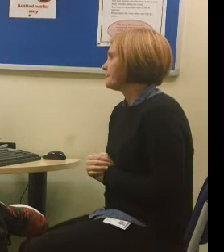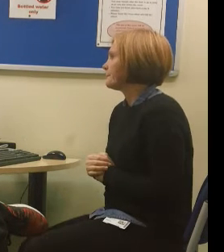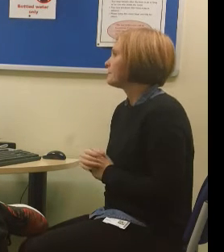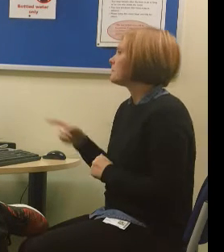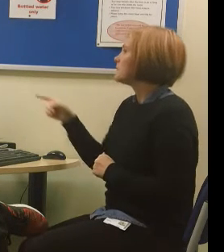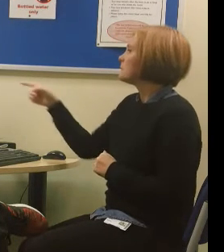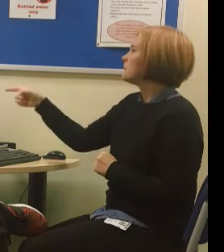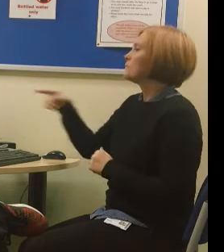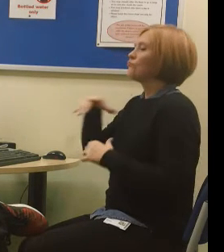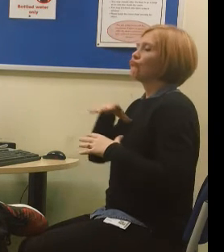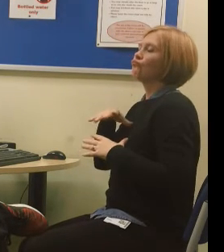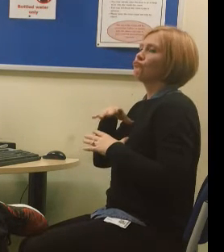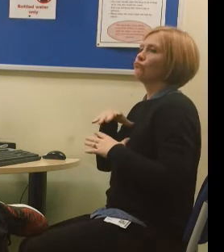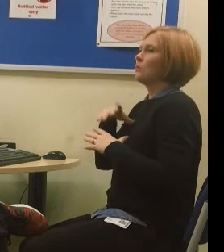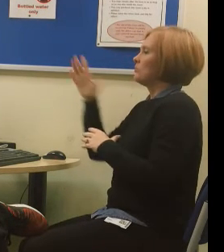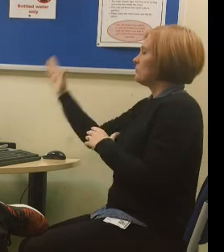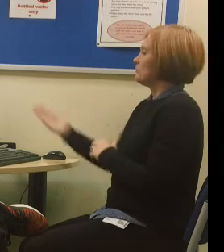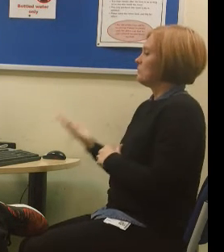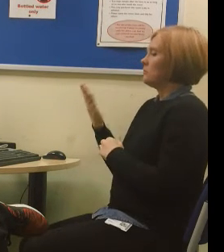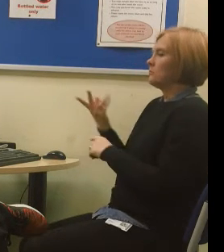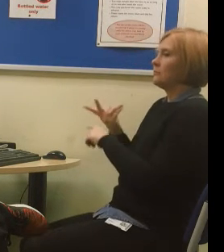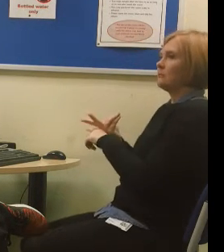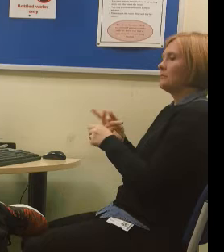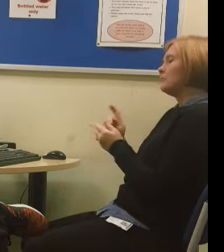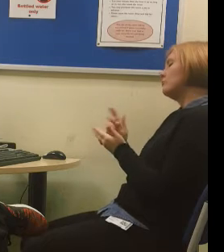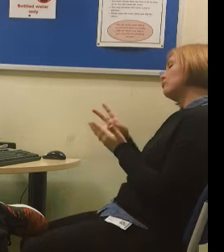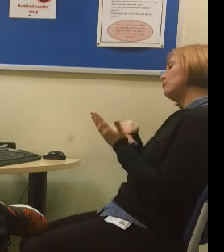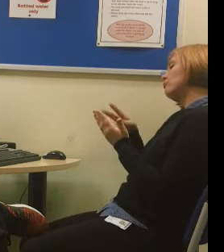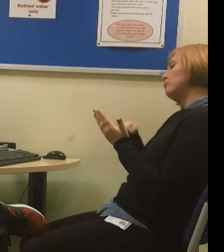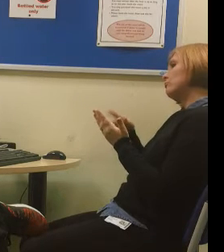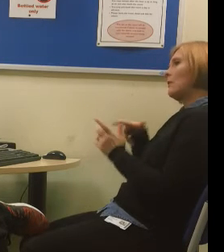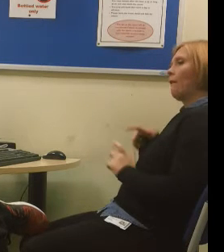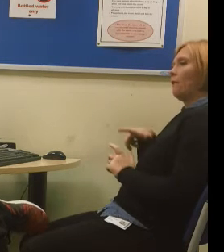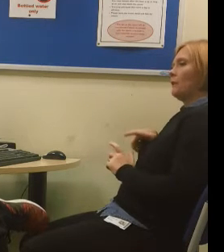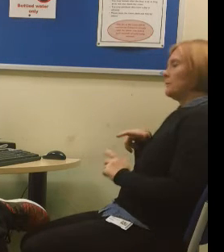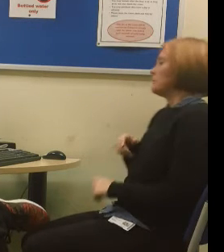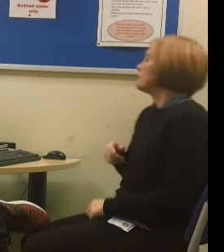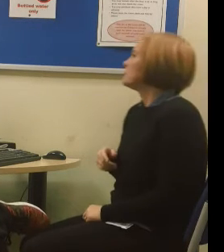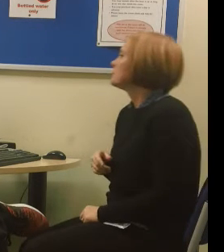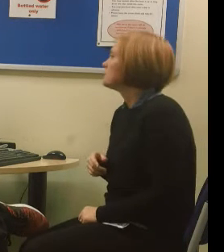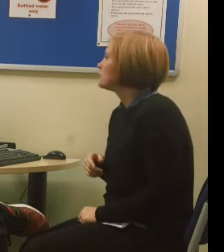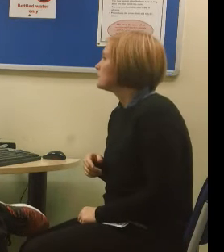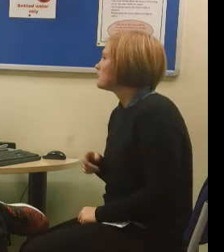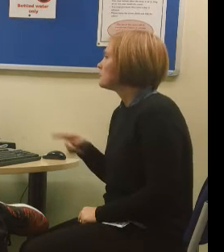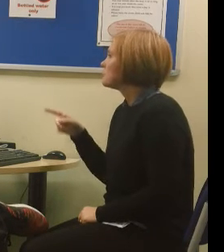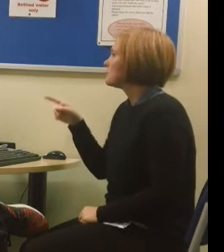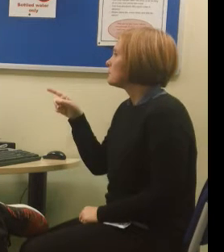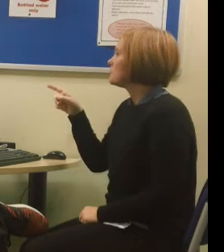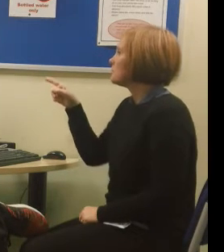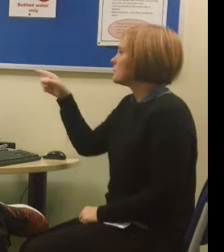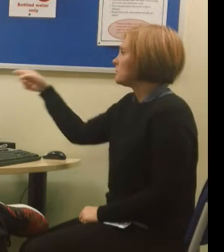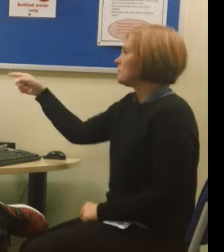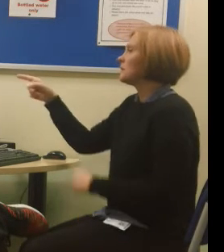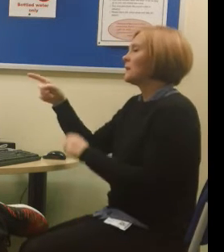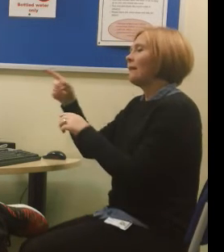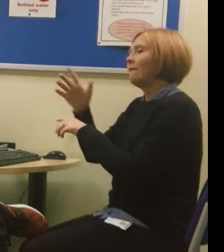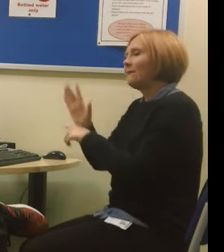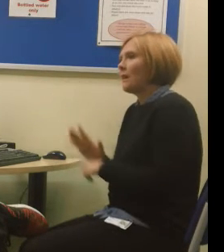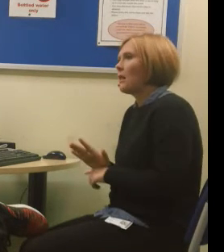newspaper, read one of the books here in a bit of comfort. We also have the entry collection, just over here. We